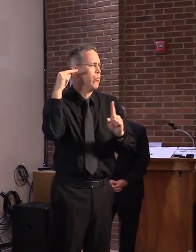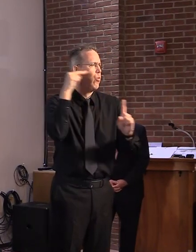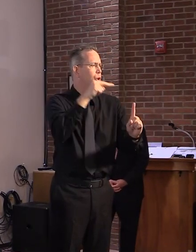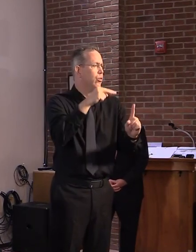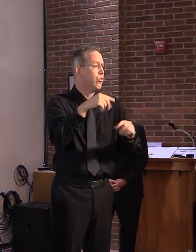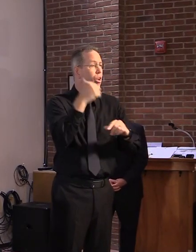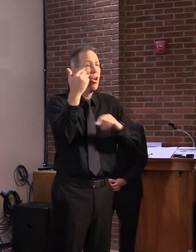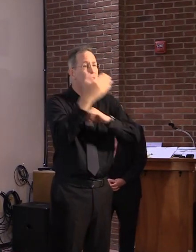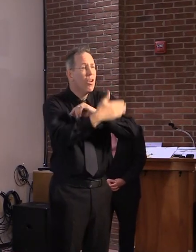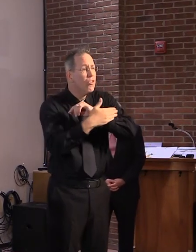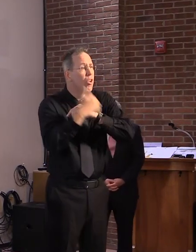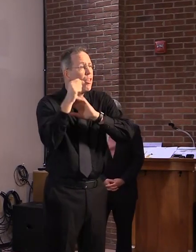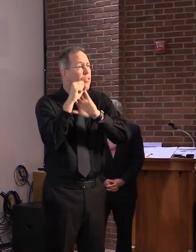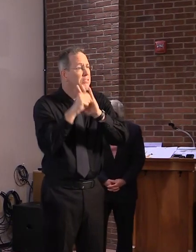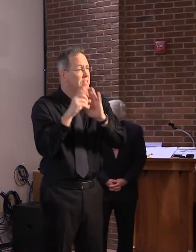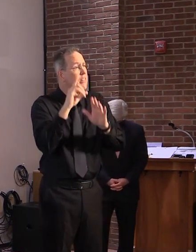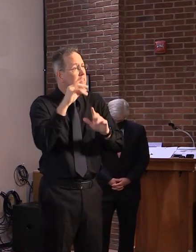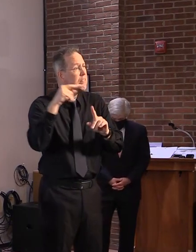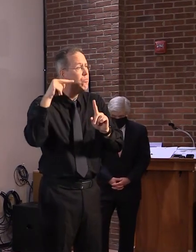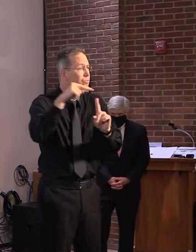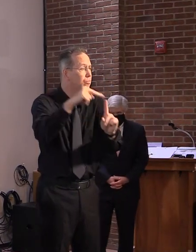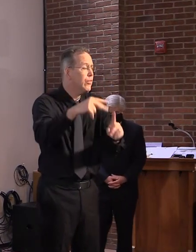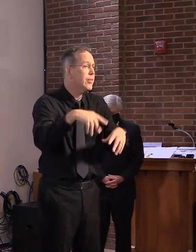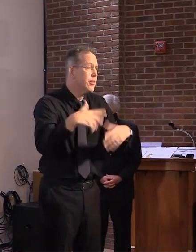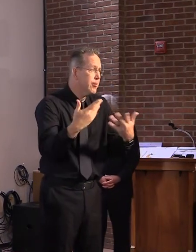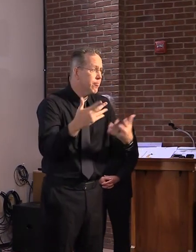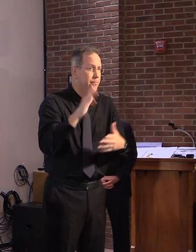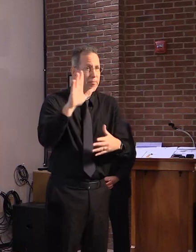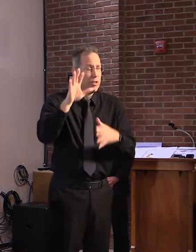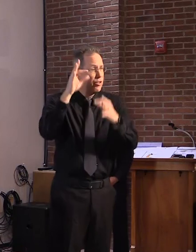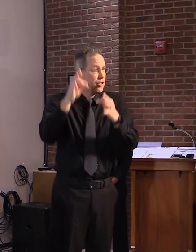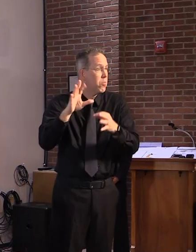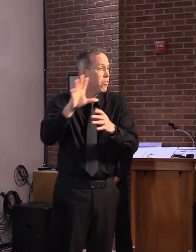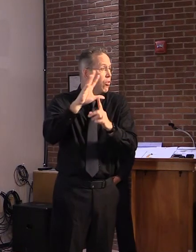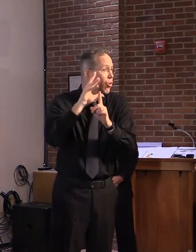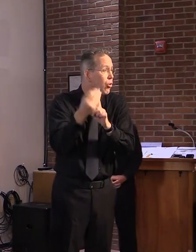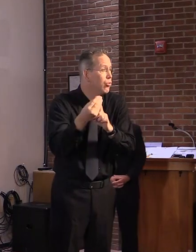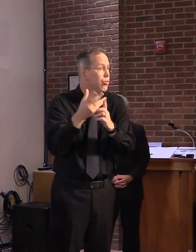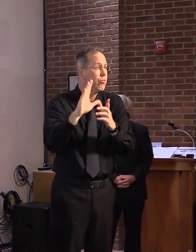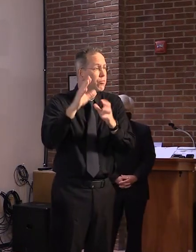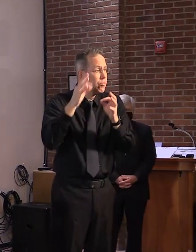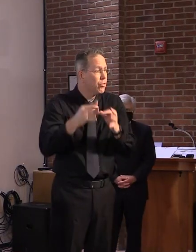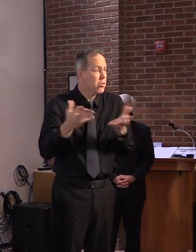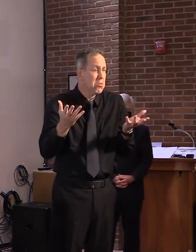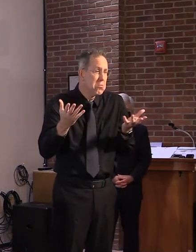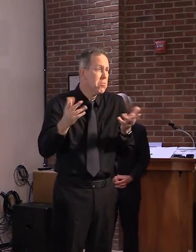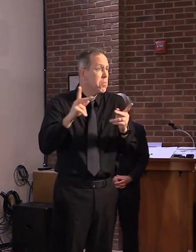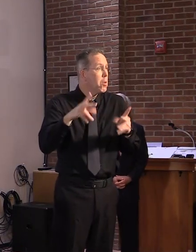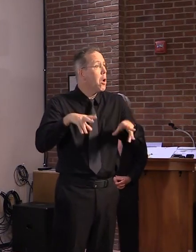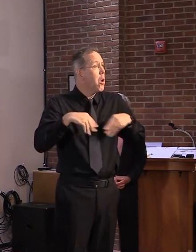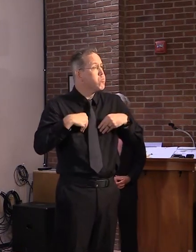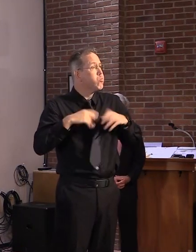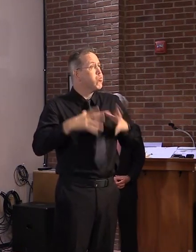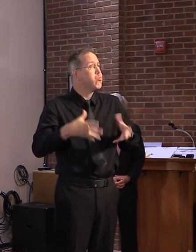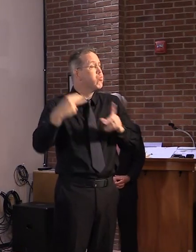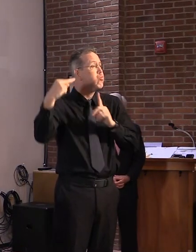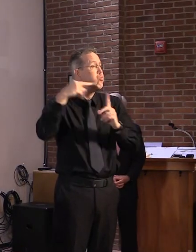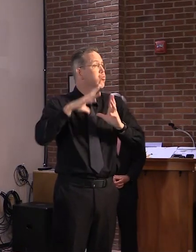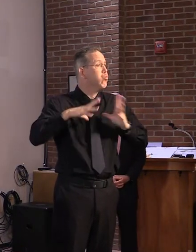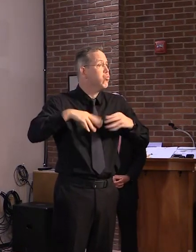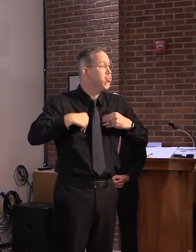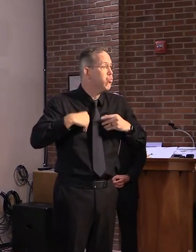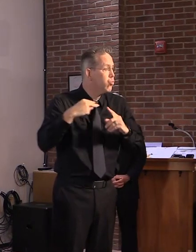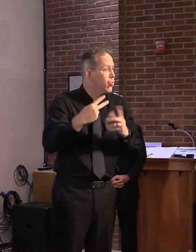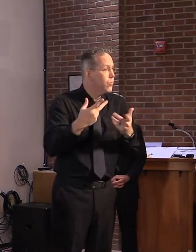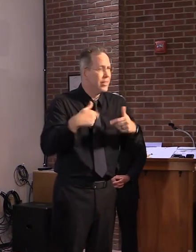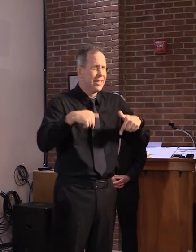culture that. Is happening without much discussion. In Vermont, clearly we